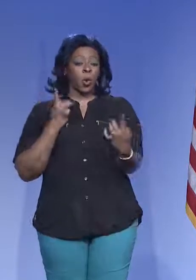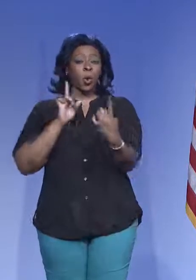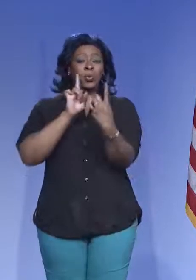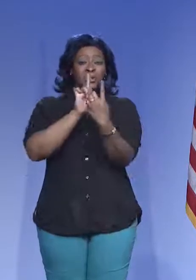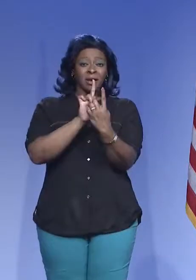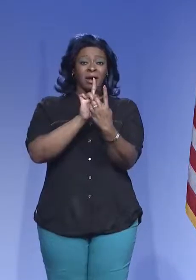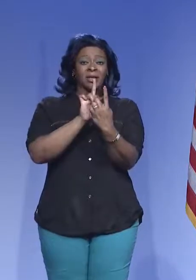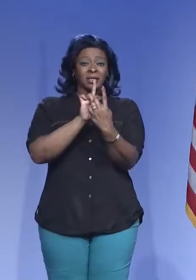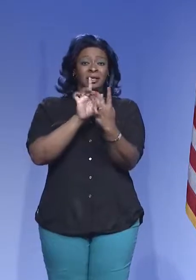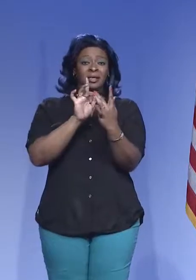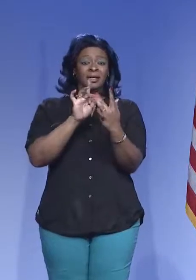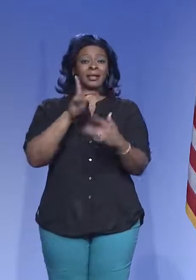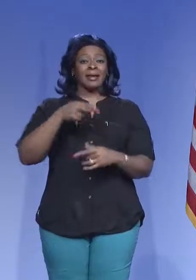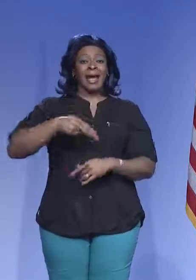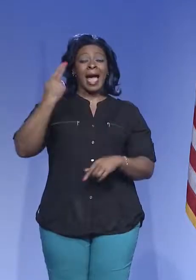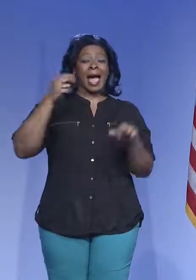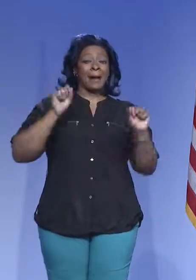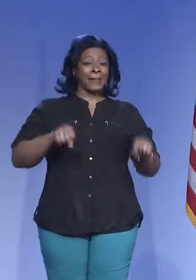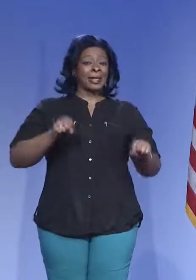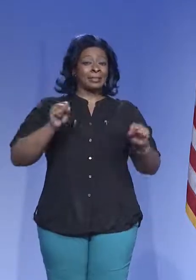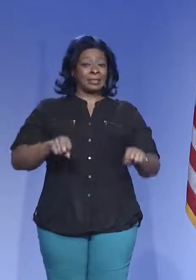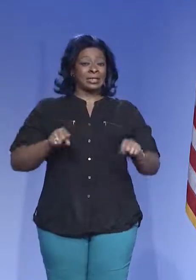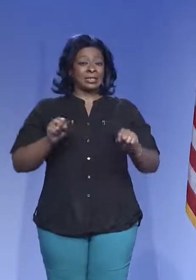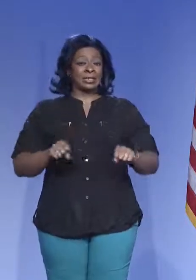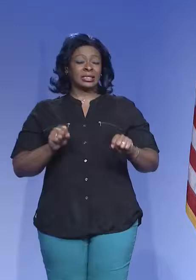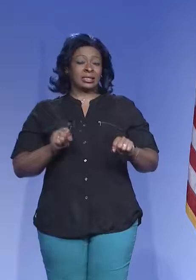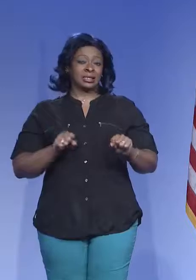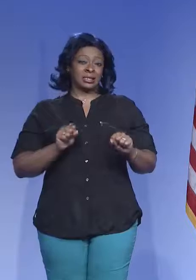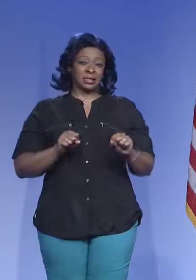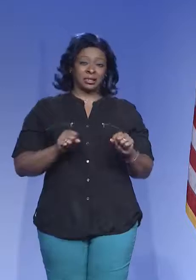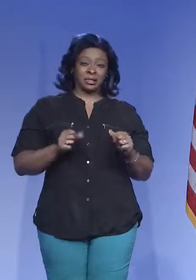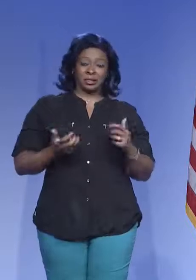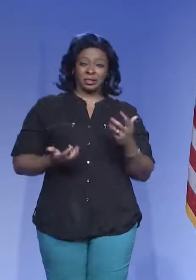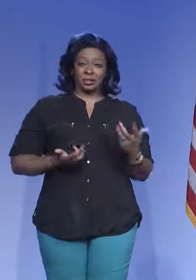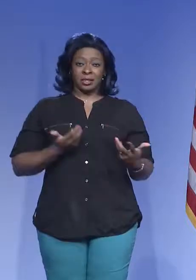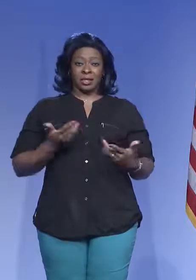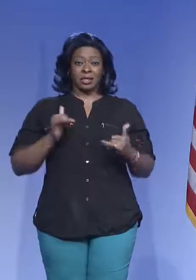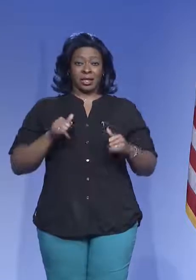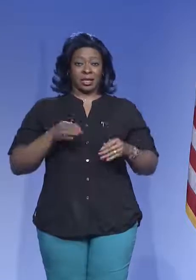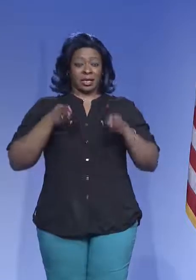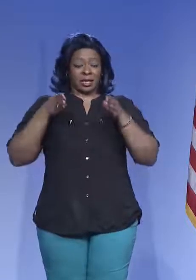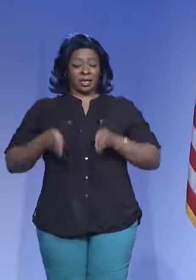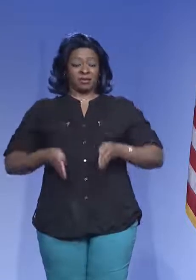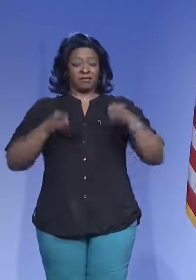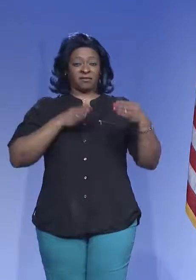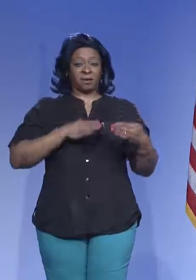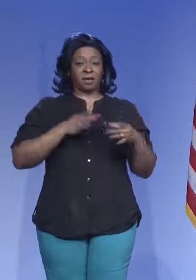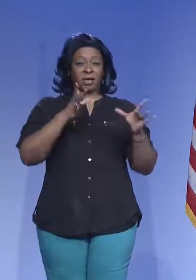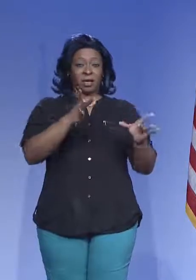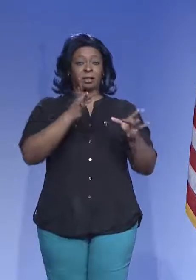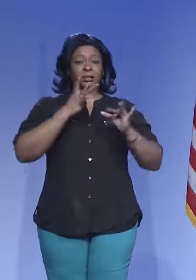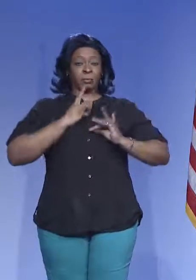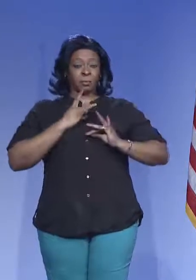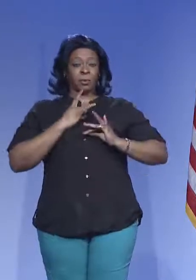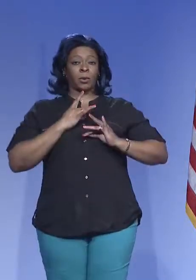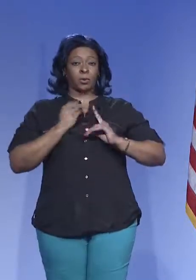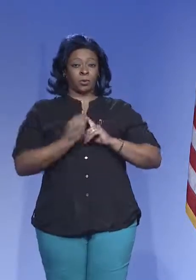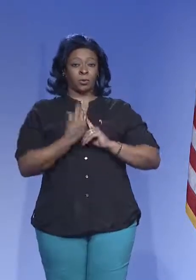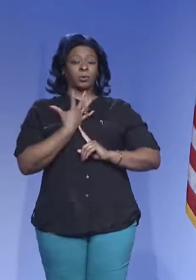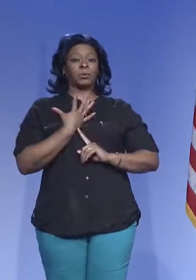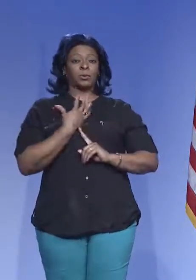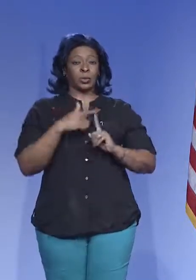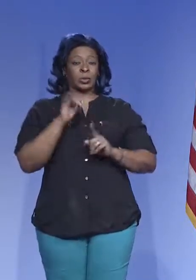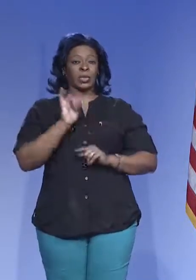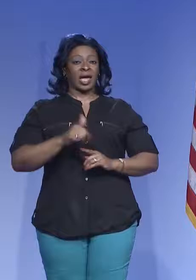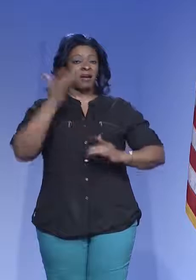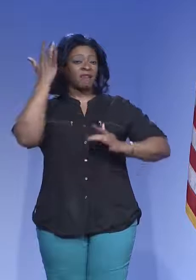contact where there's a high probability of the individual being exposed to